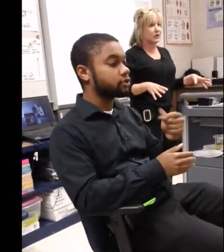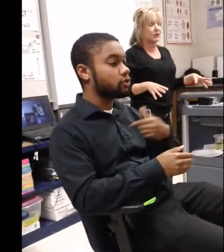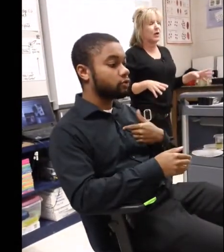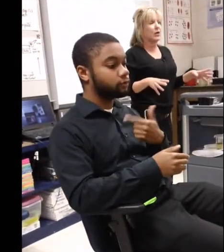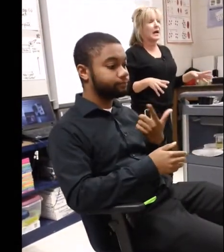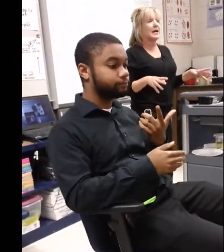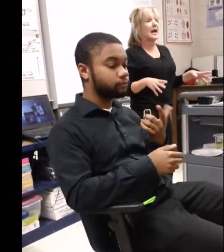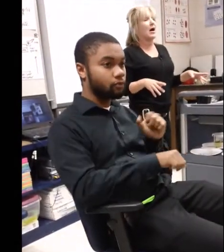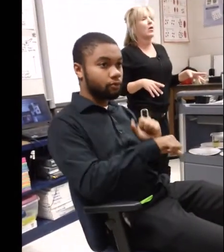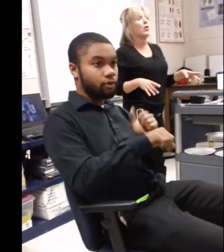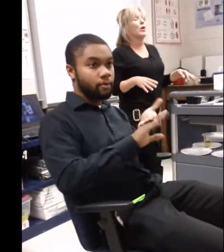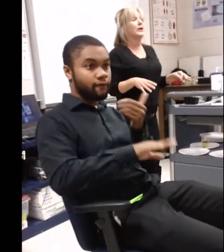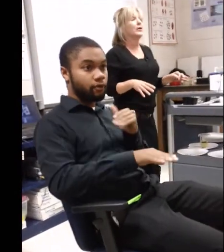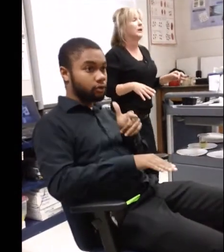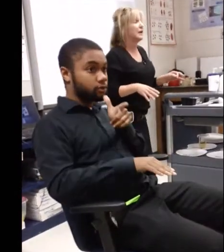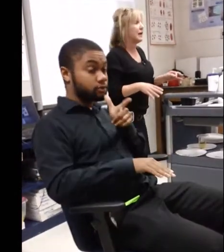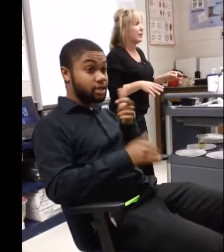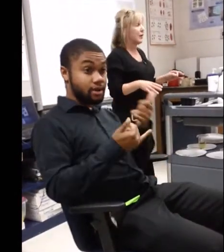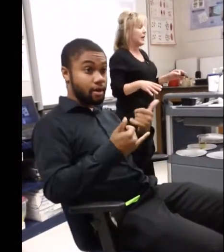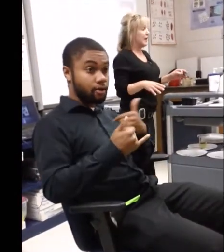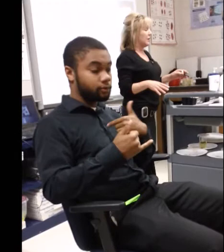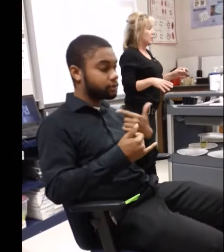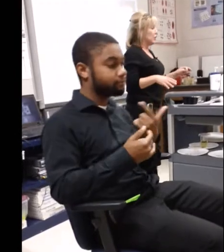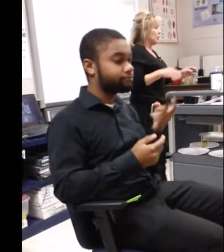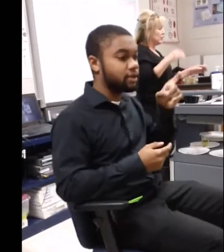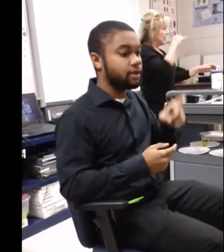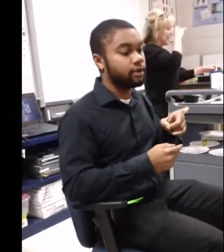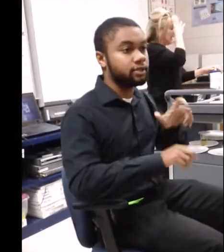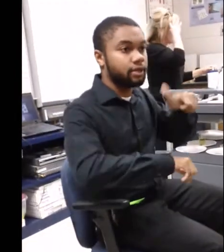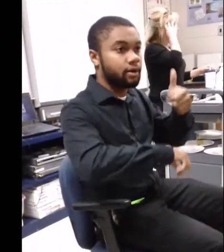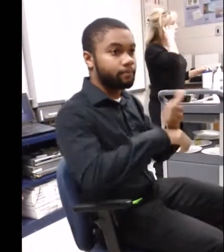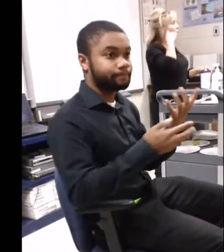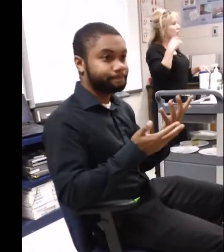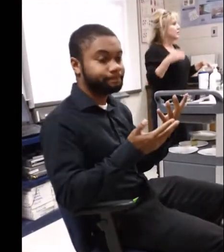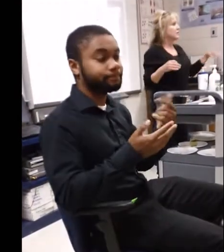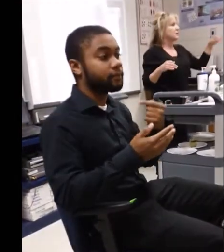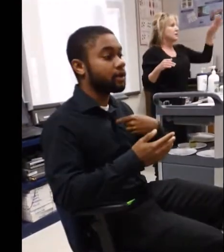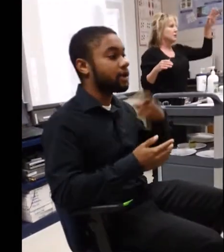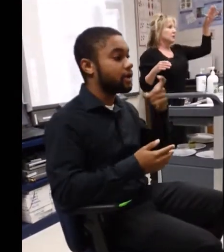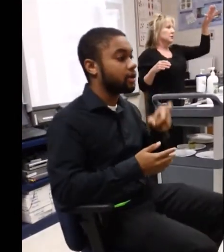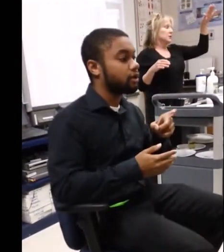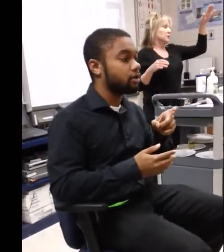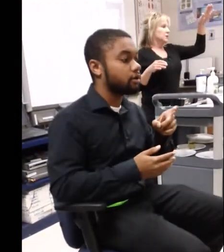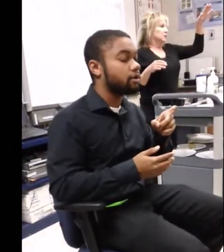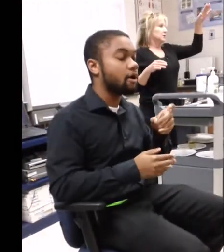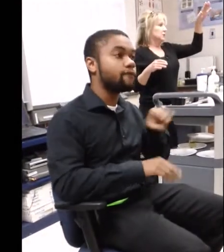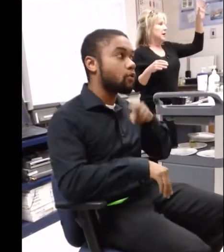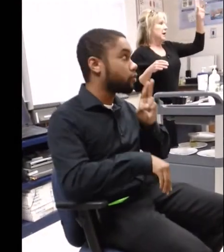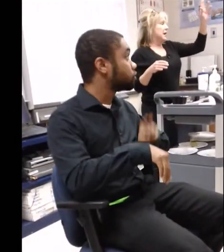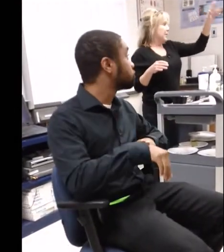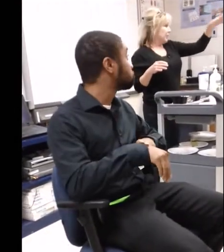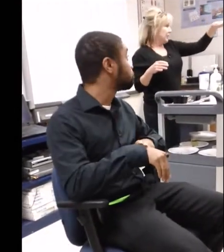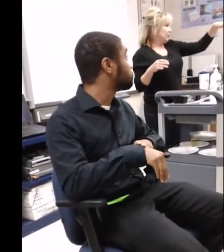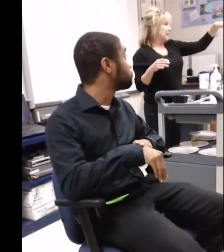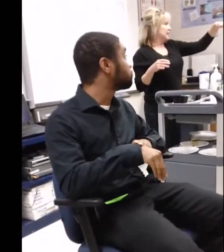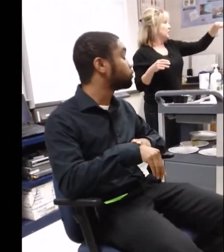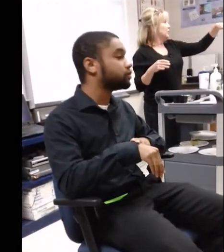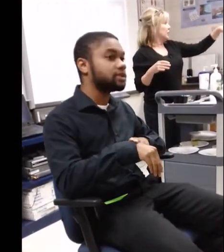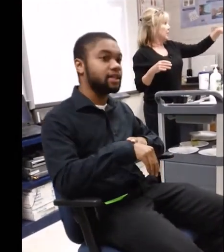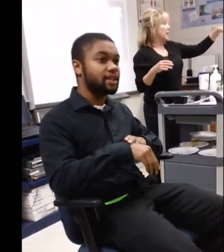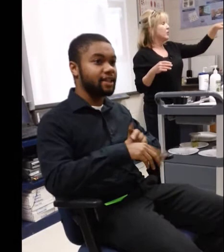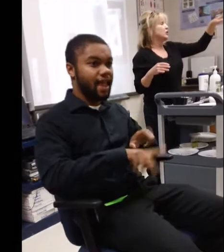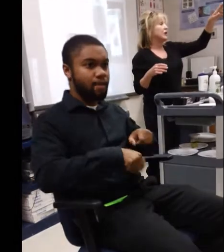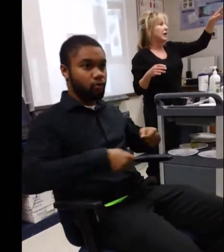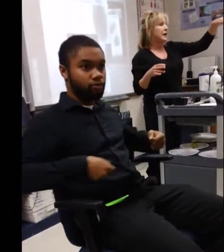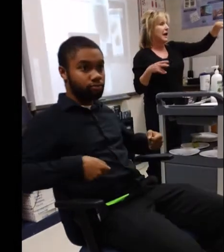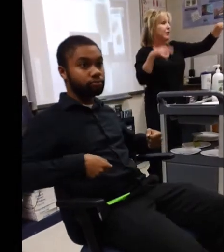lunch. Okay, now, what do you need to get ready? You need, of course, an apron at your desk. You can put on